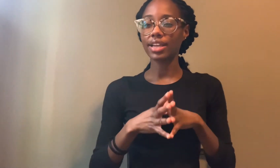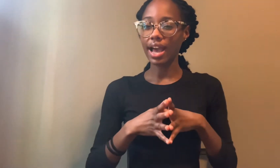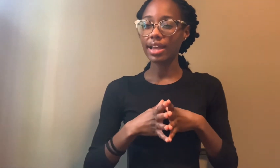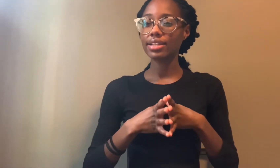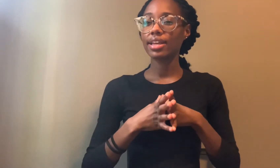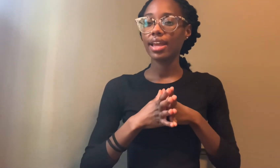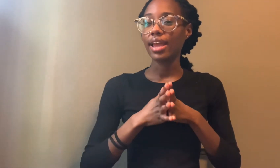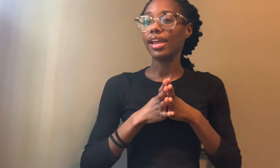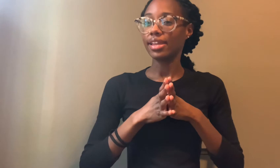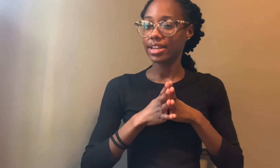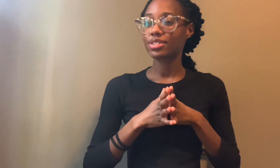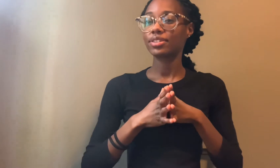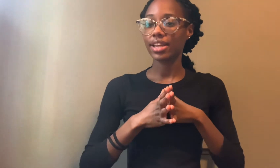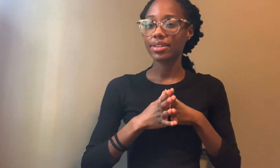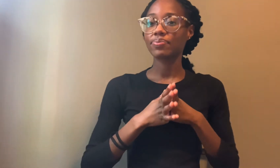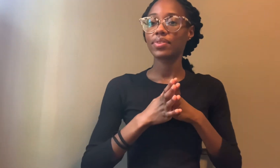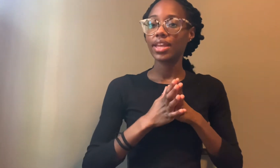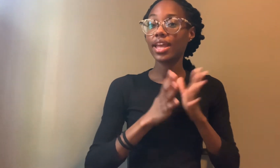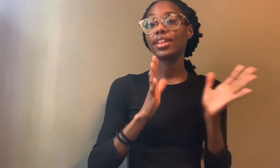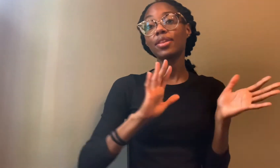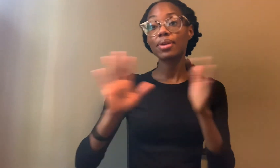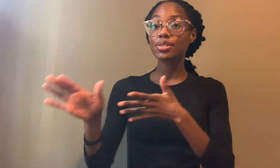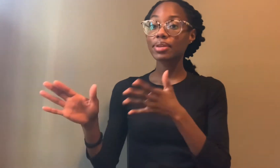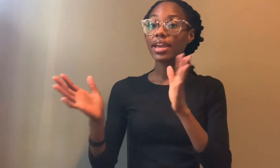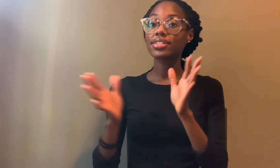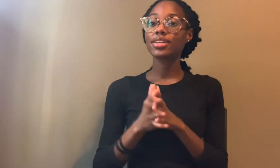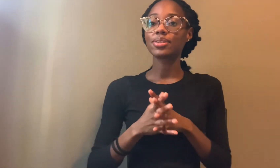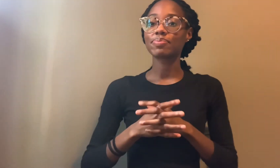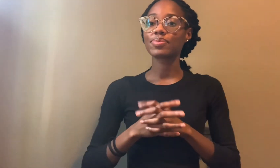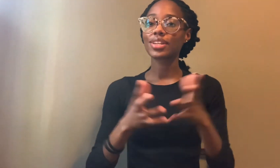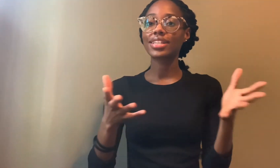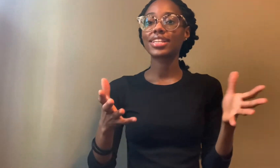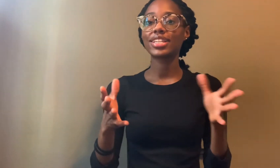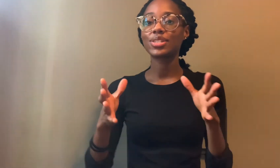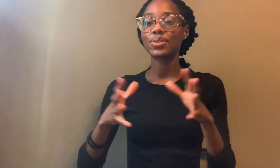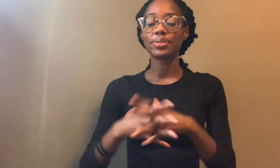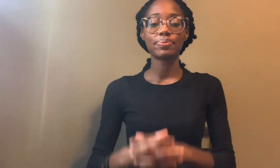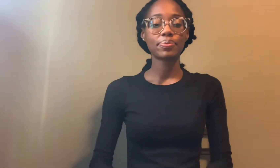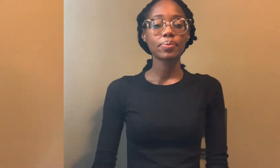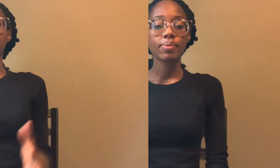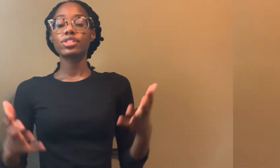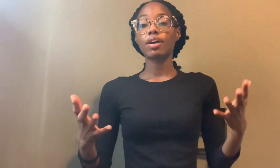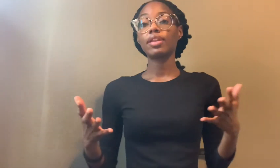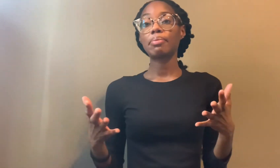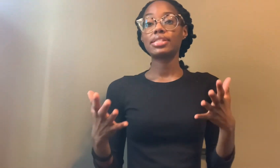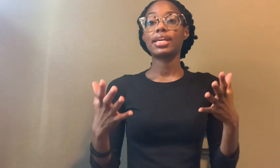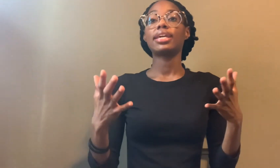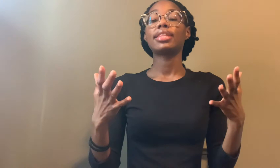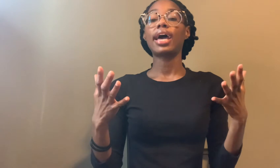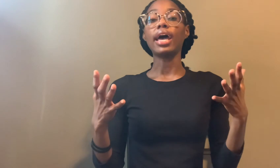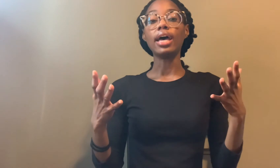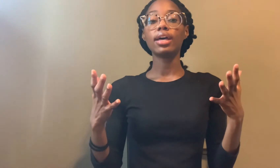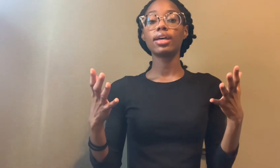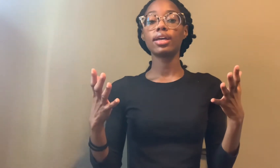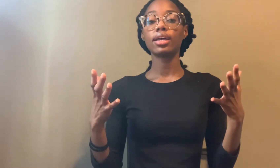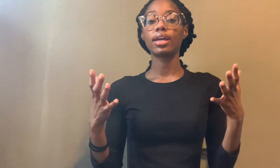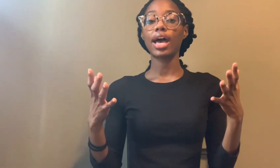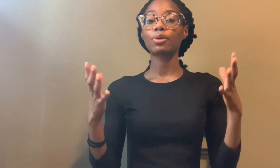forgot yesterday. And then the rest will be ASL. So let's get into it. First off, let me say that I don't think I